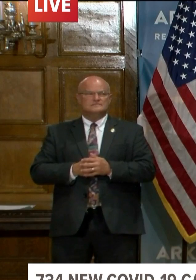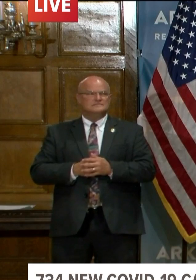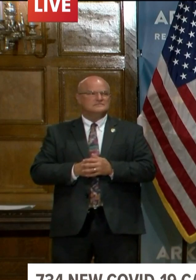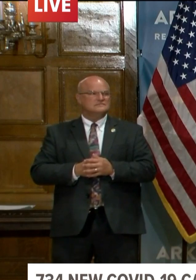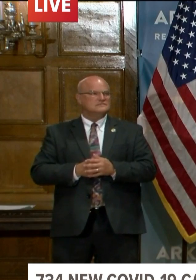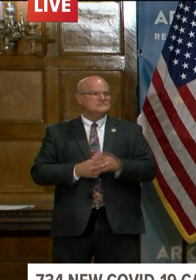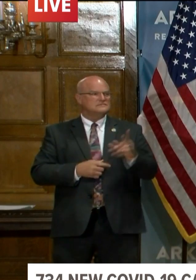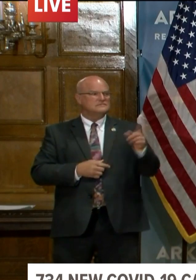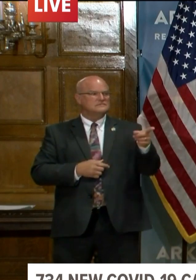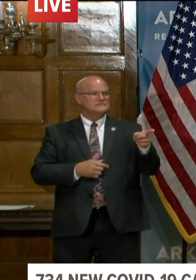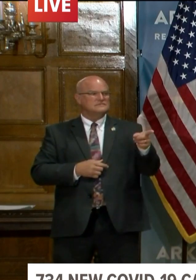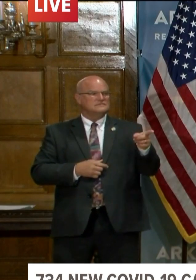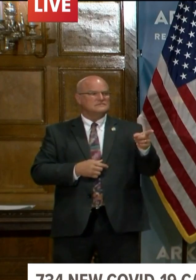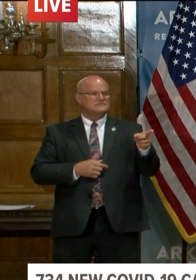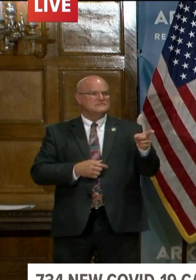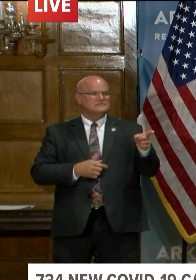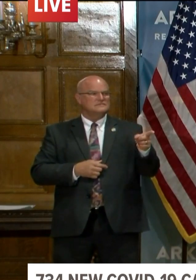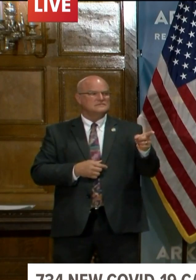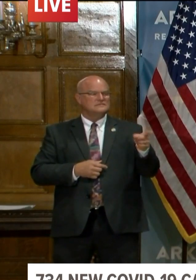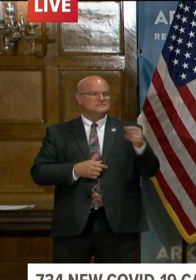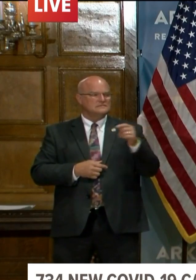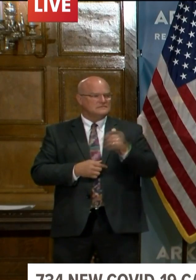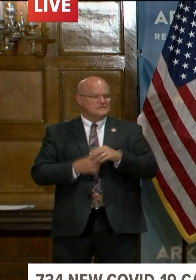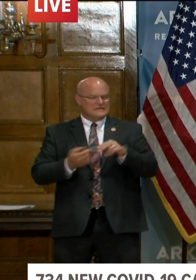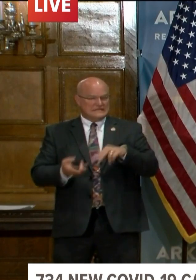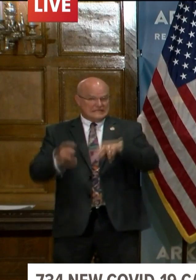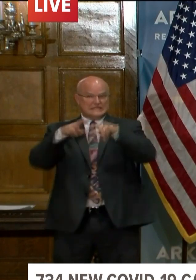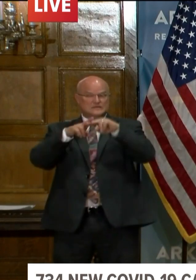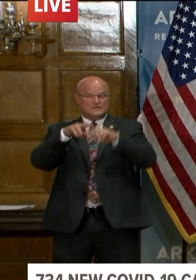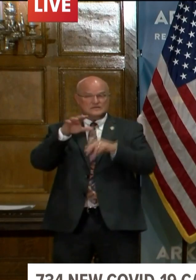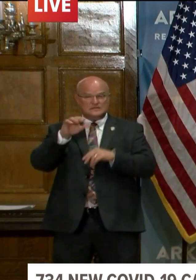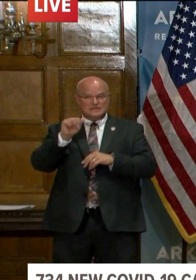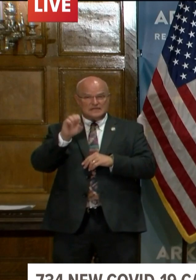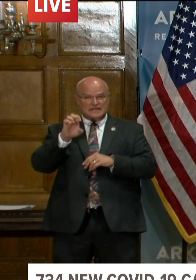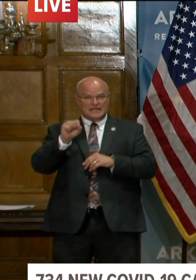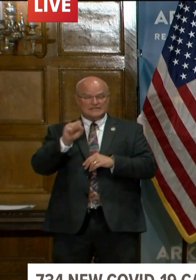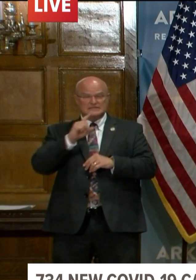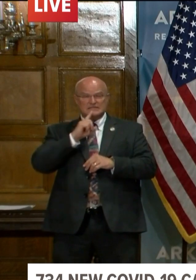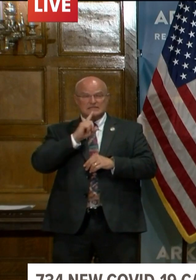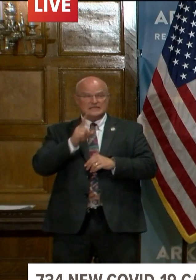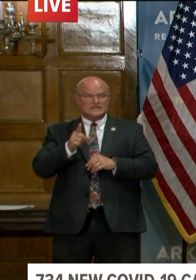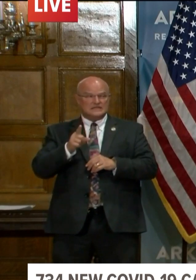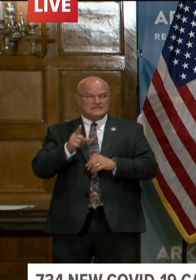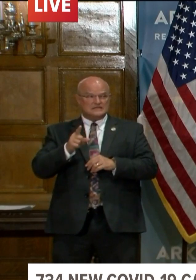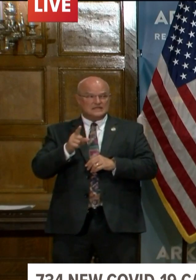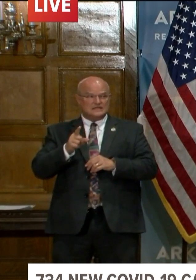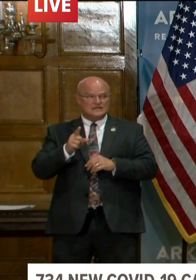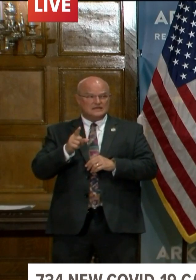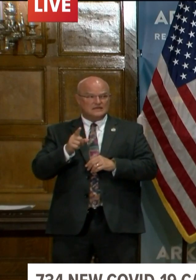With this big increase in cases, is there